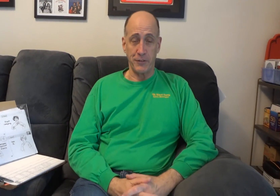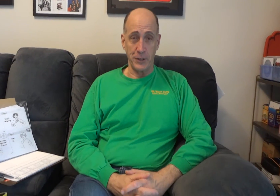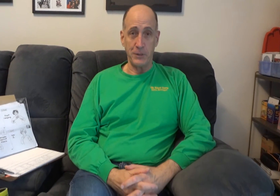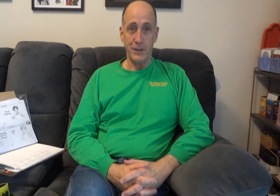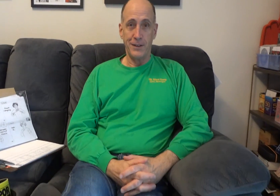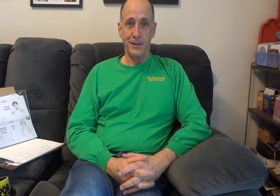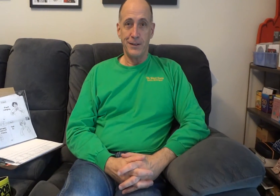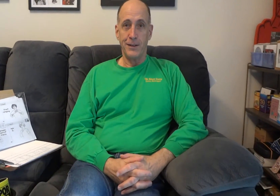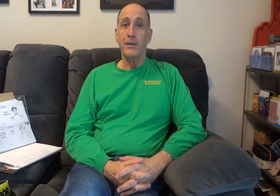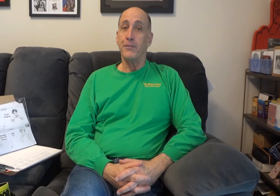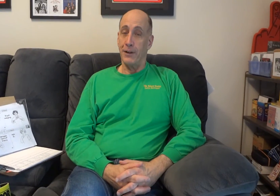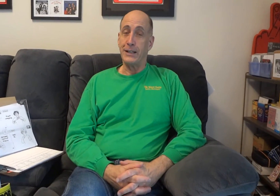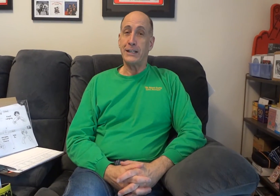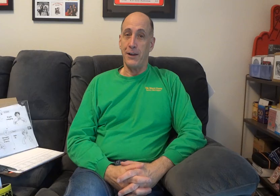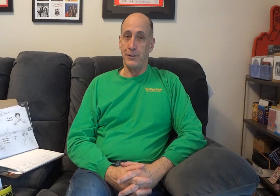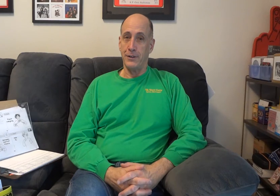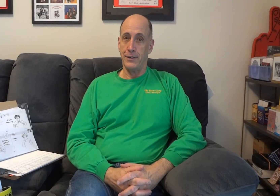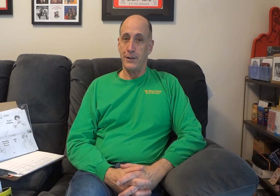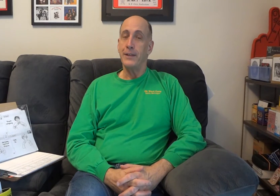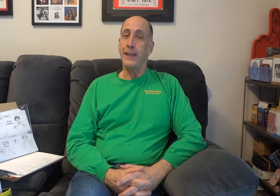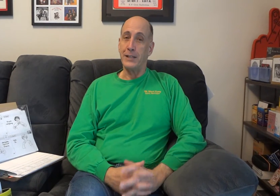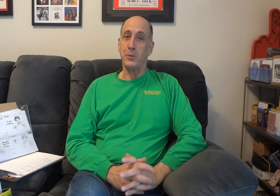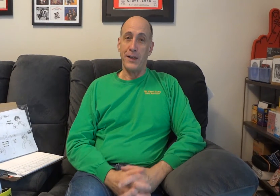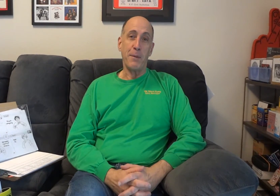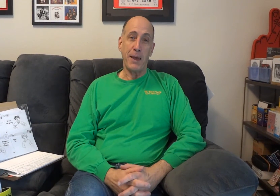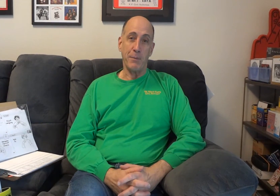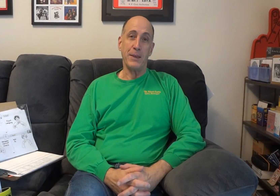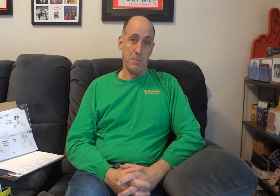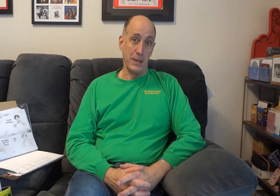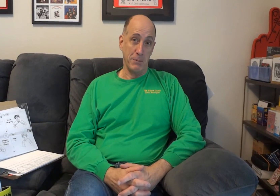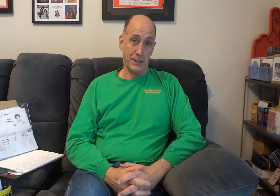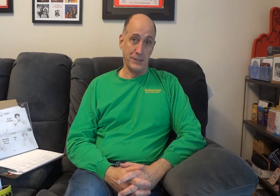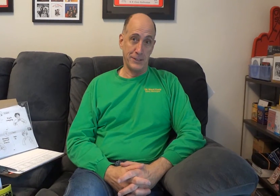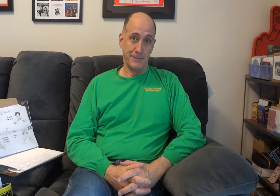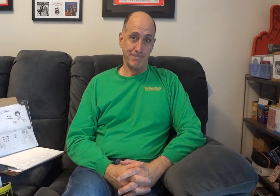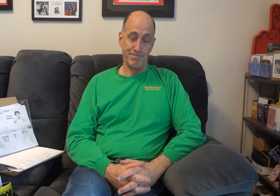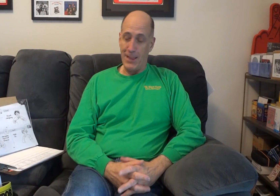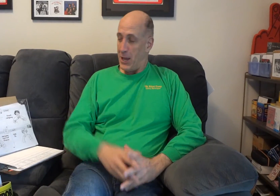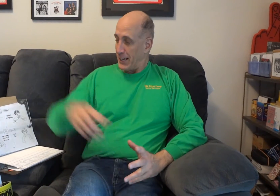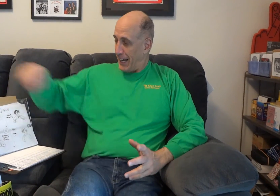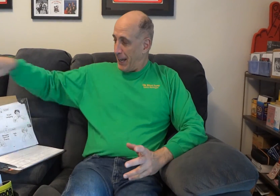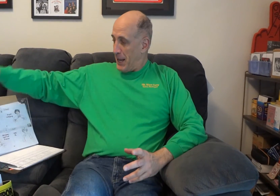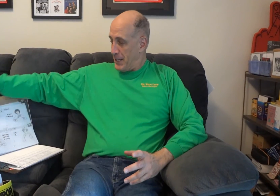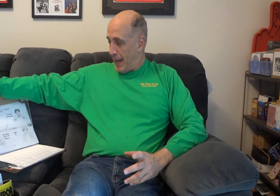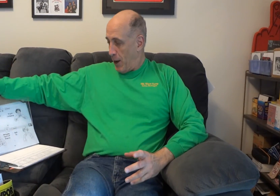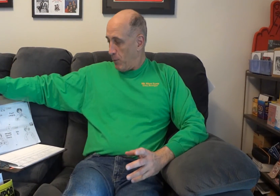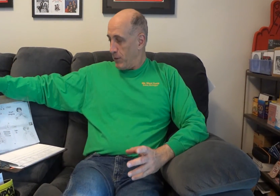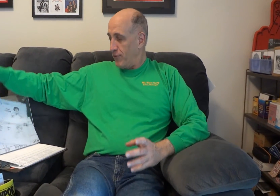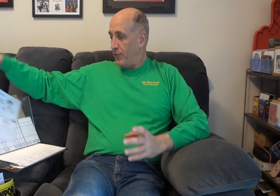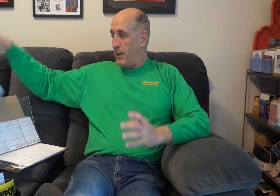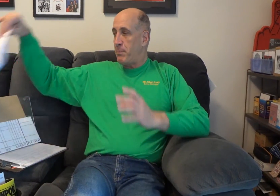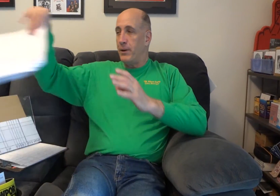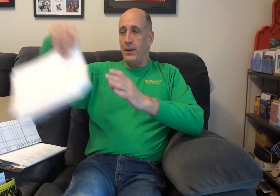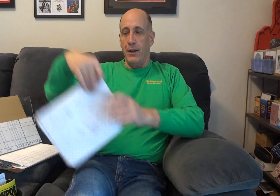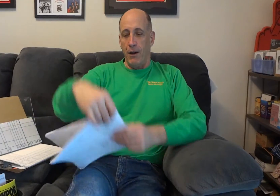review? Very clever. That's why they pay me the big bucks. Okay, now we'll flip